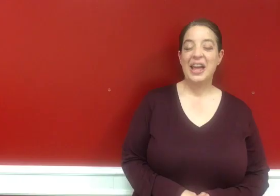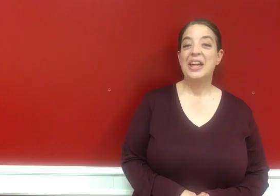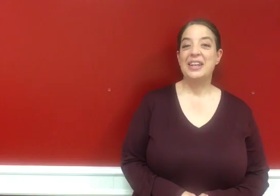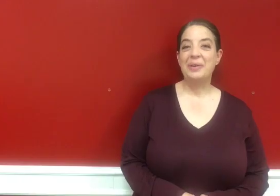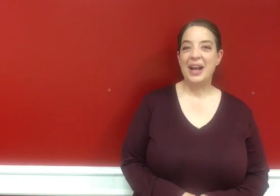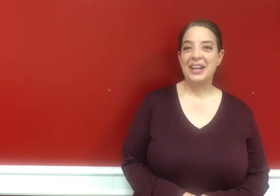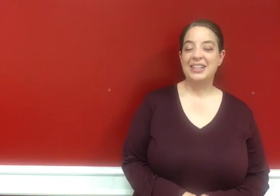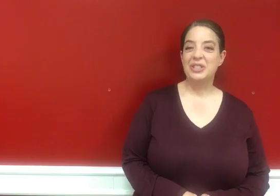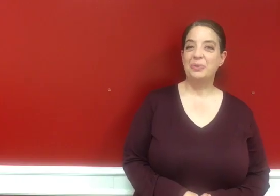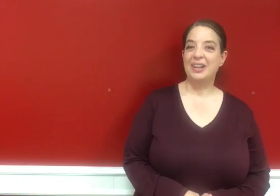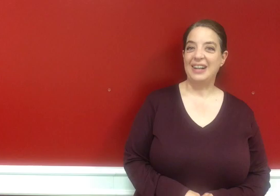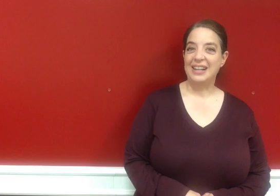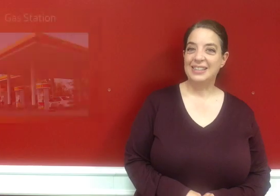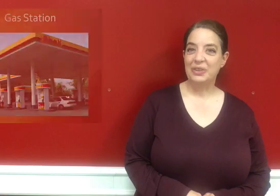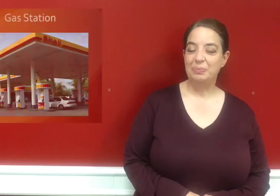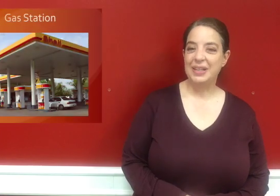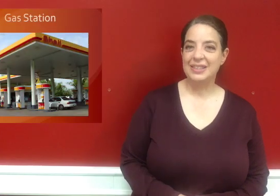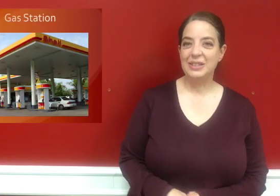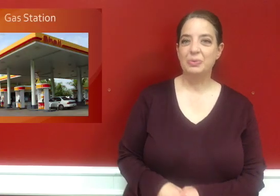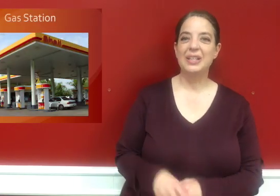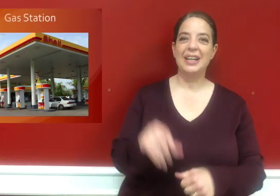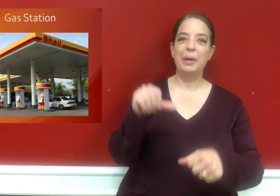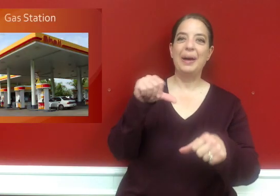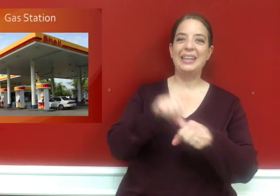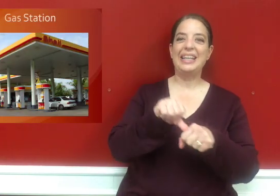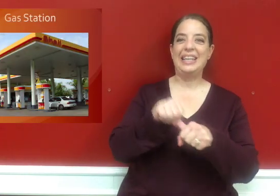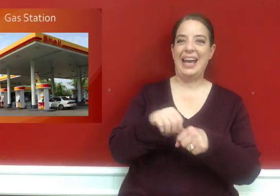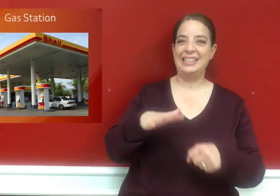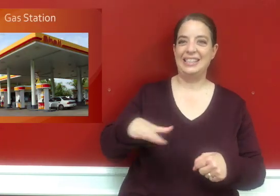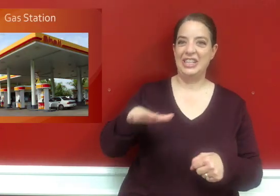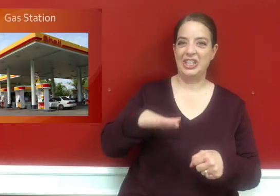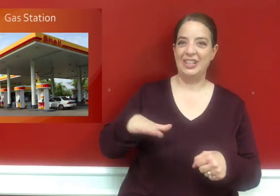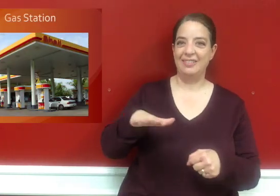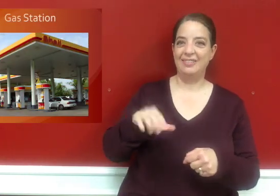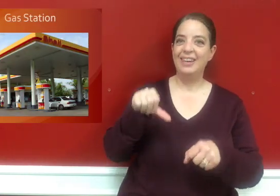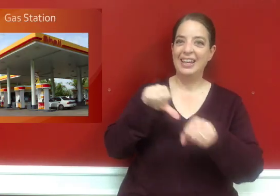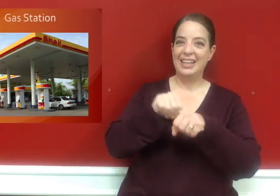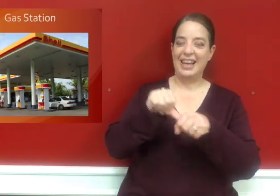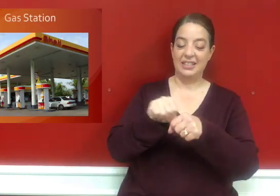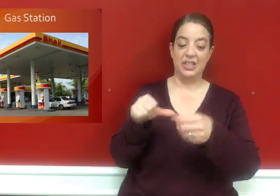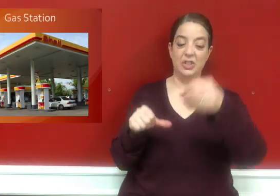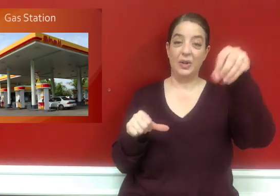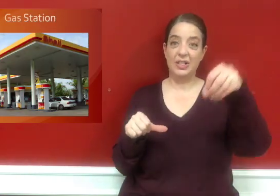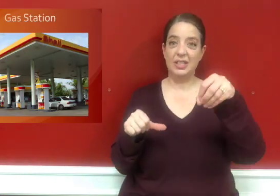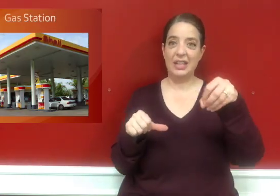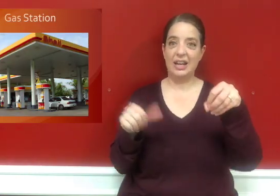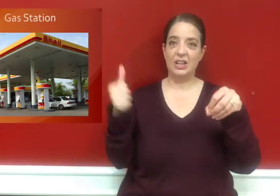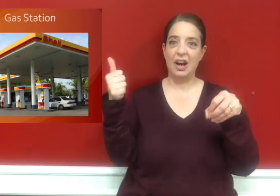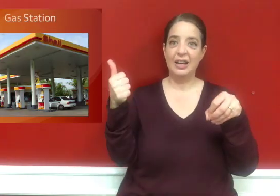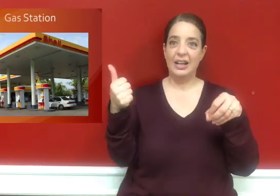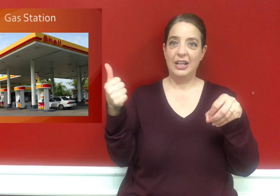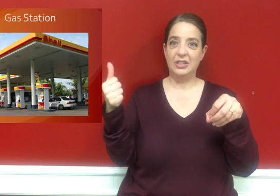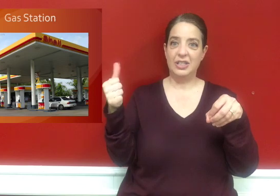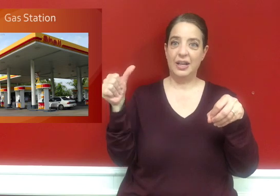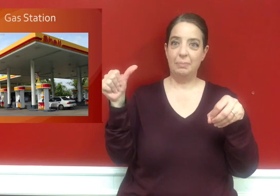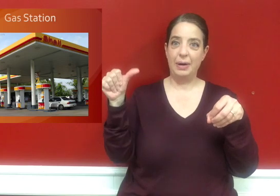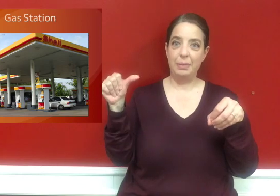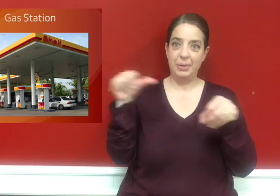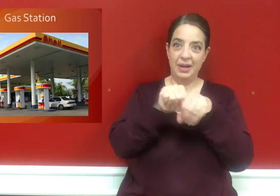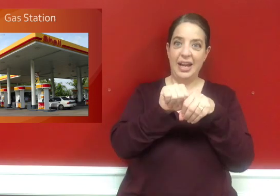Now we're headed into our last set of places. We're going to talk about the gas station. Gas station. So here's the side of the car, here's the pump, and you